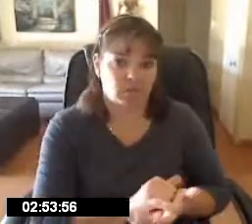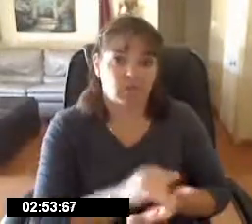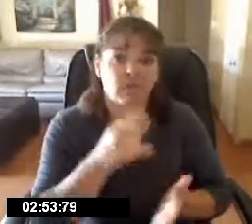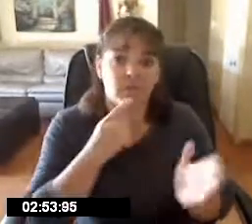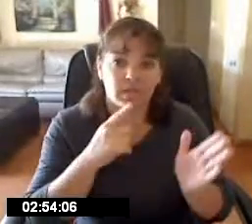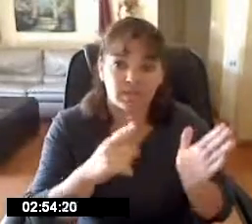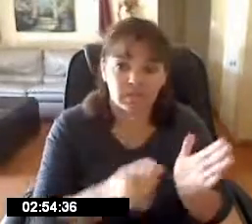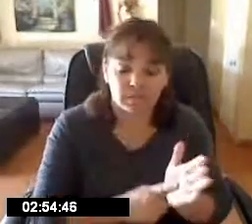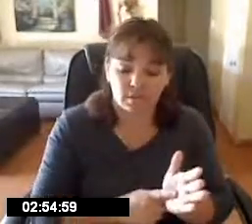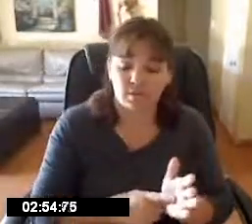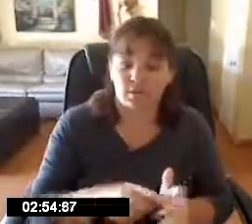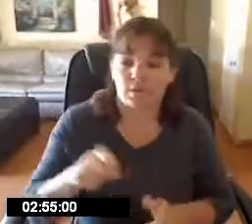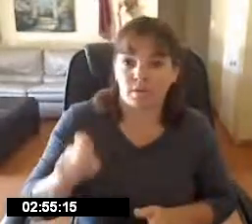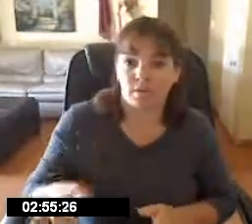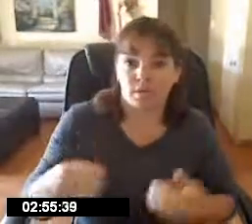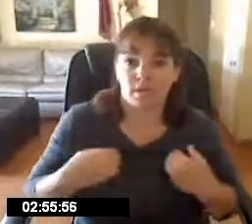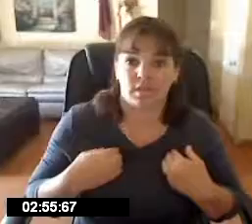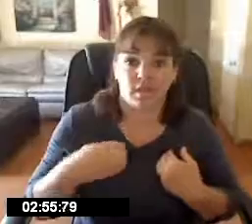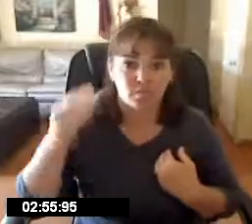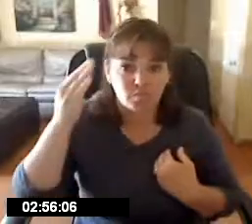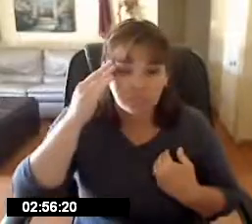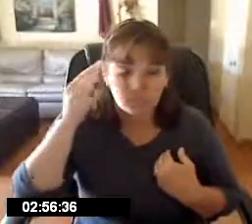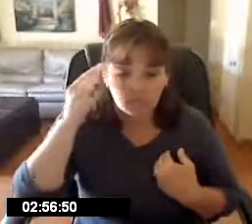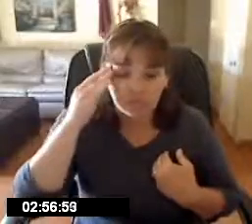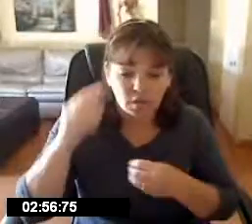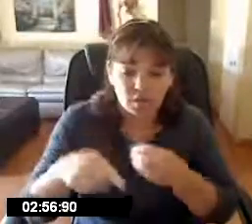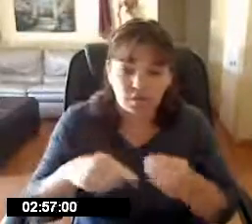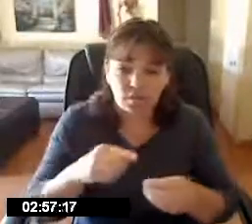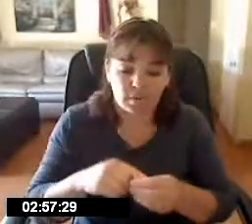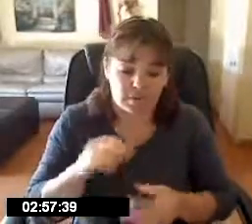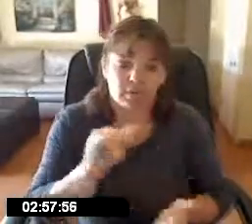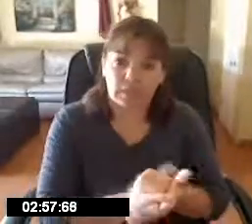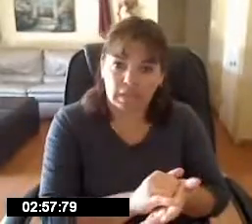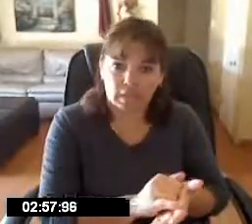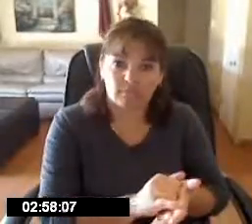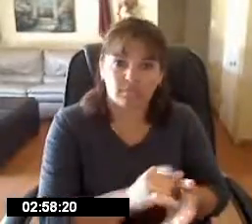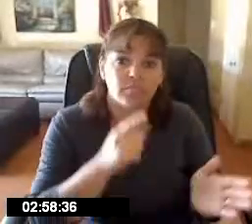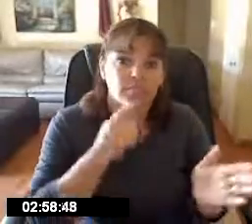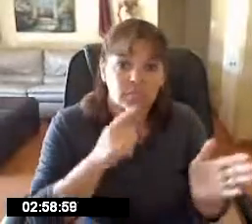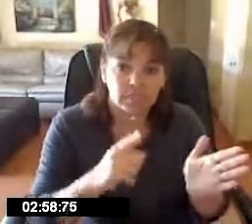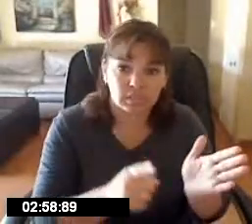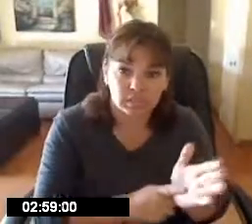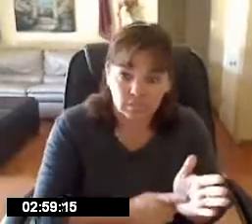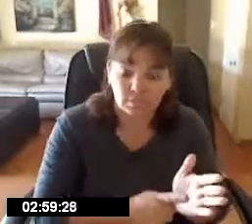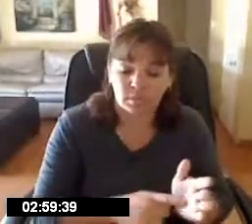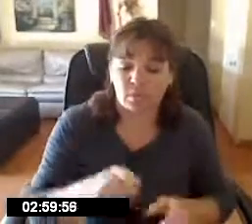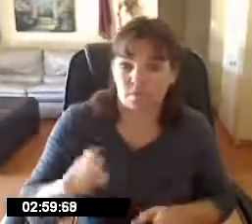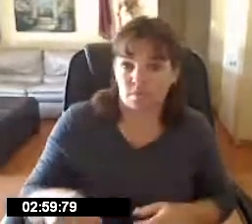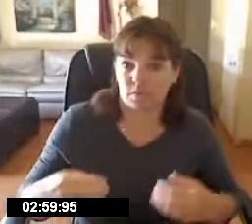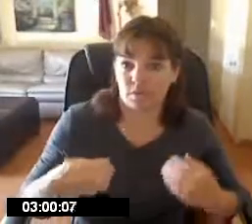to roles and responsibilities of that assignment. You must have knowledge related to